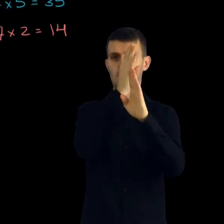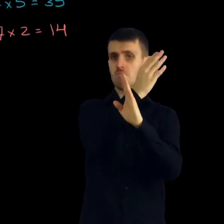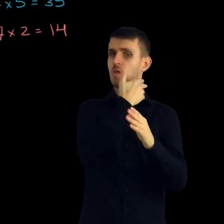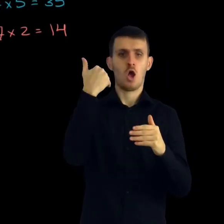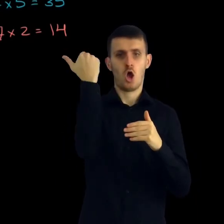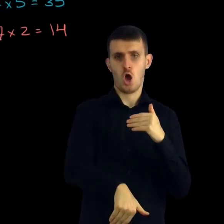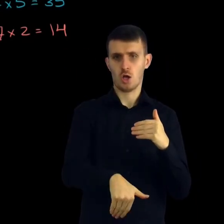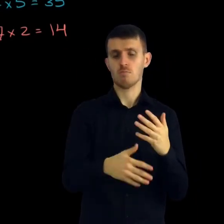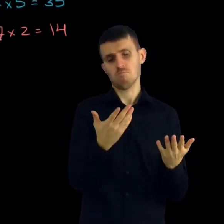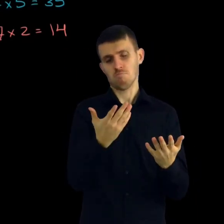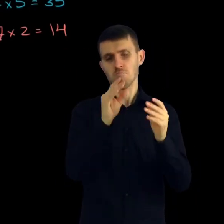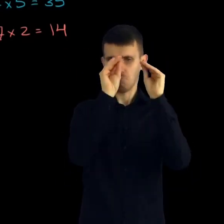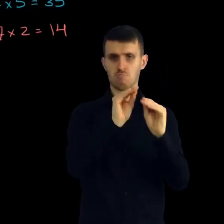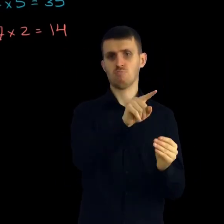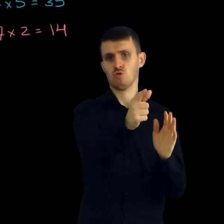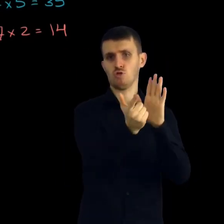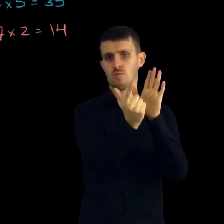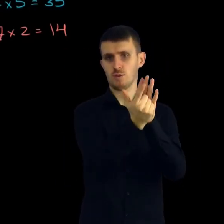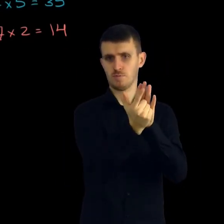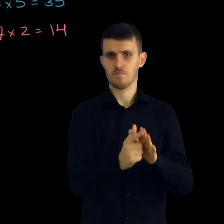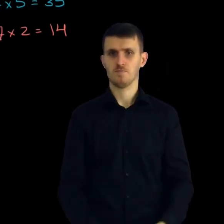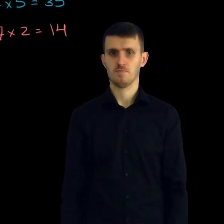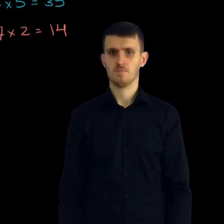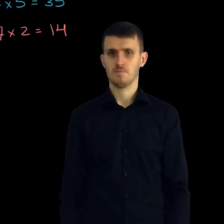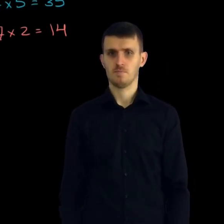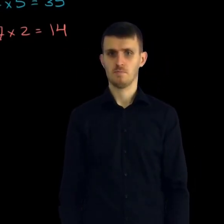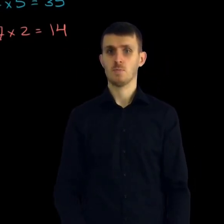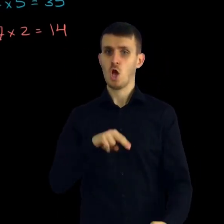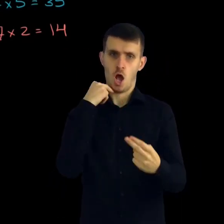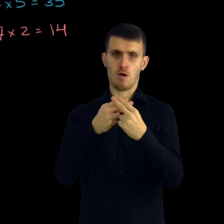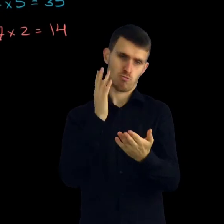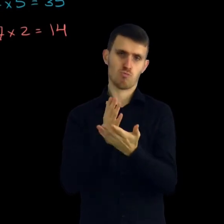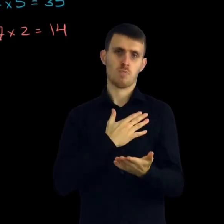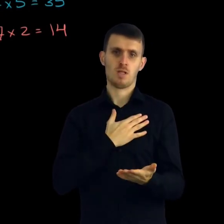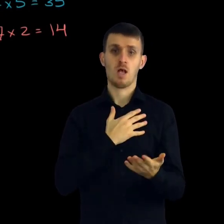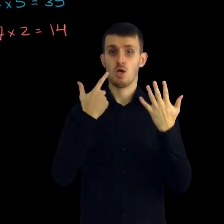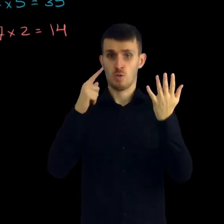14, plus 3 is 17. So now we can write the 17 down here, because